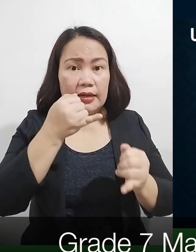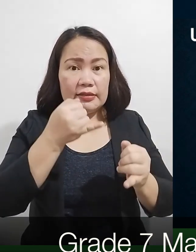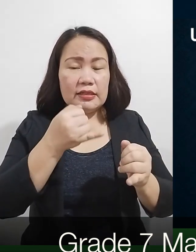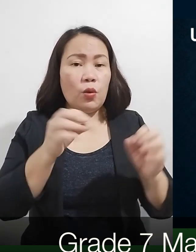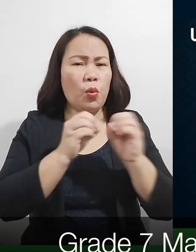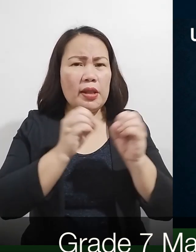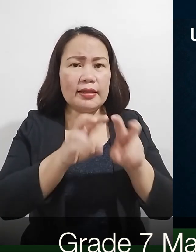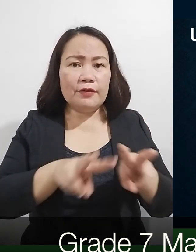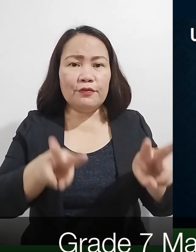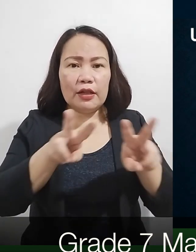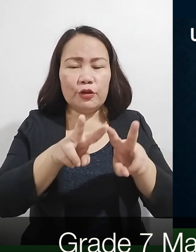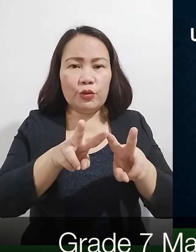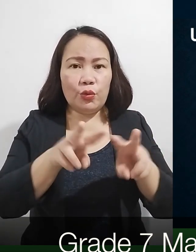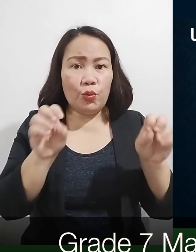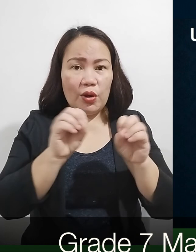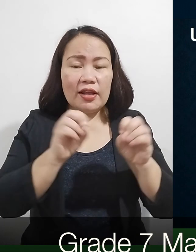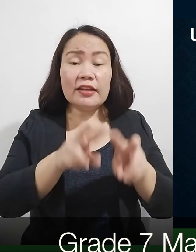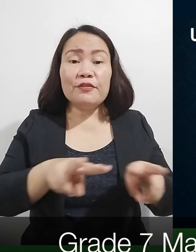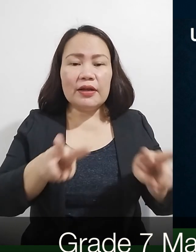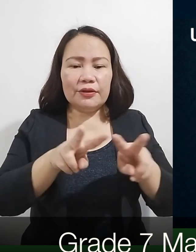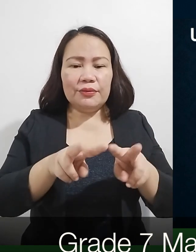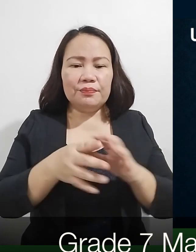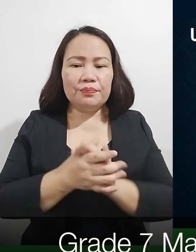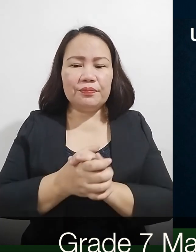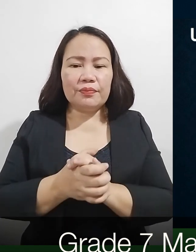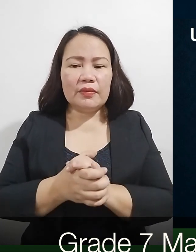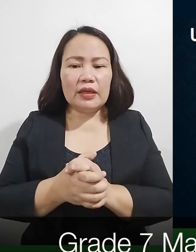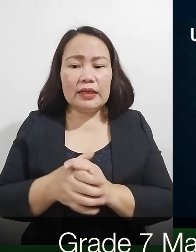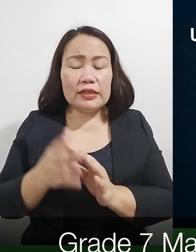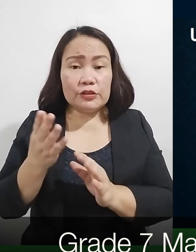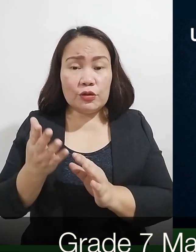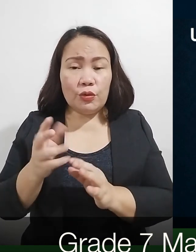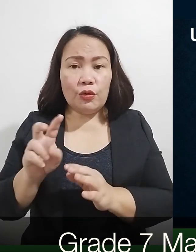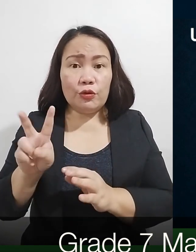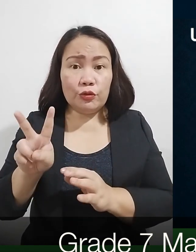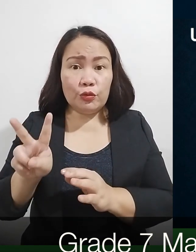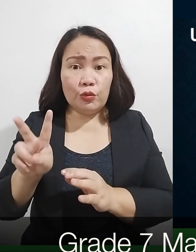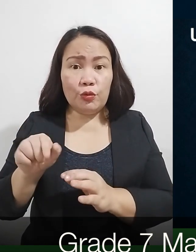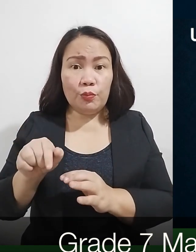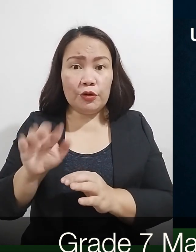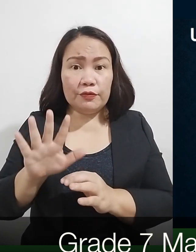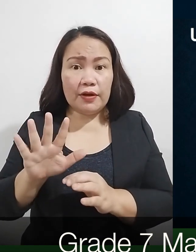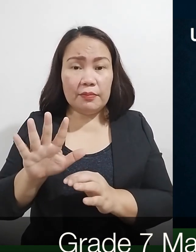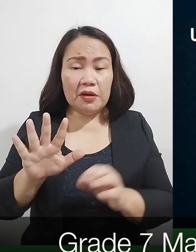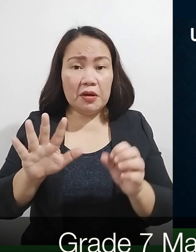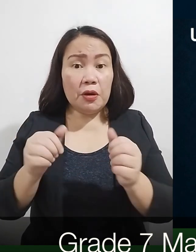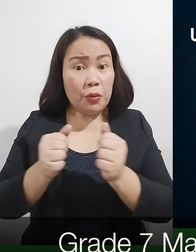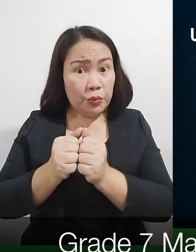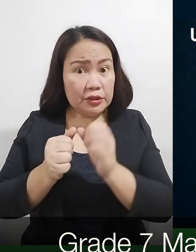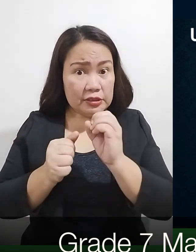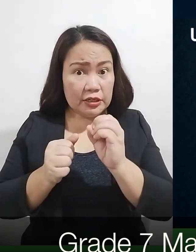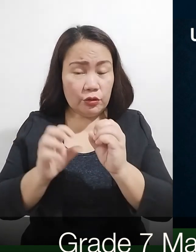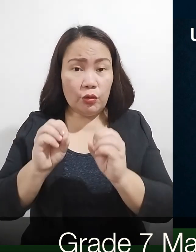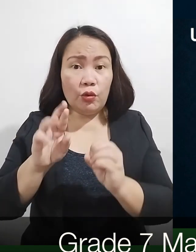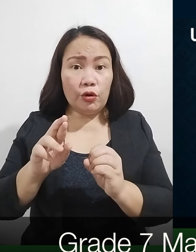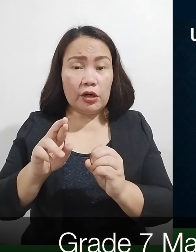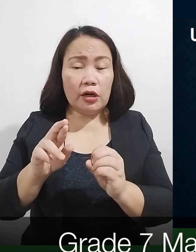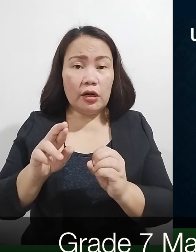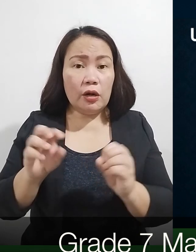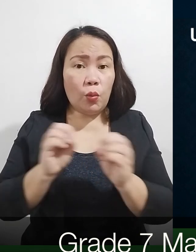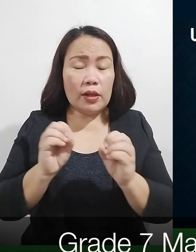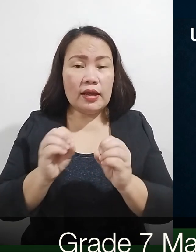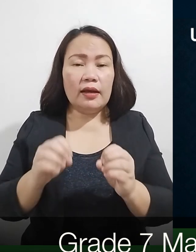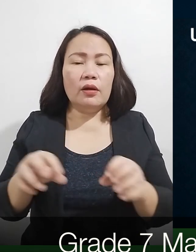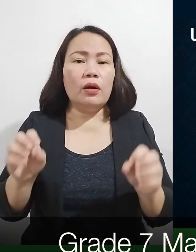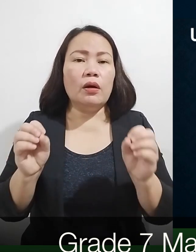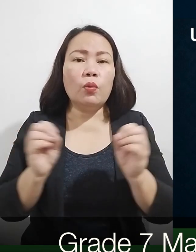ang 0 natin, there is no value na yan. So, wala na po yung value. So, kagaya nito, may 0 man siya o wala, wala